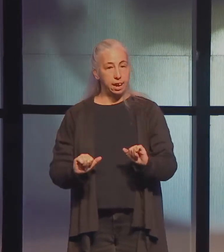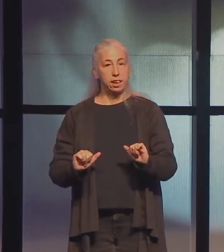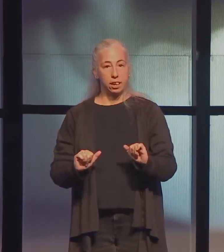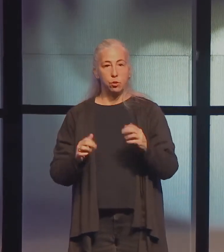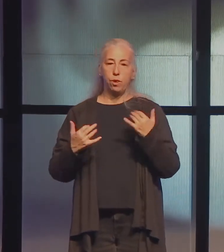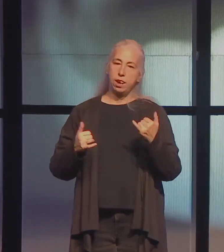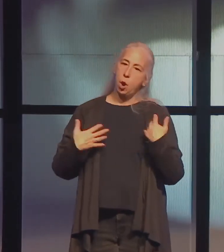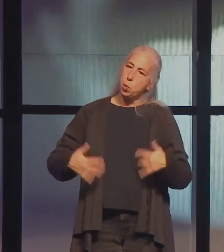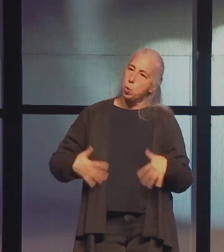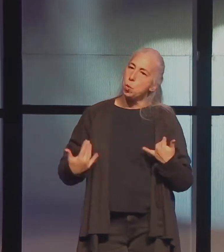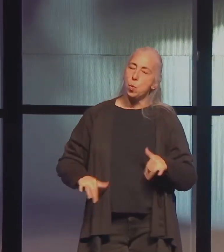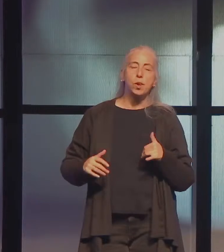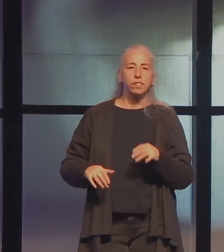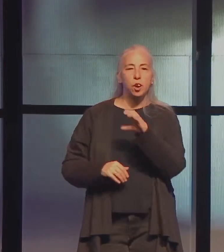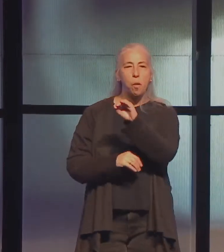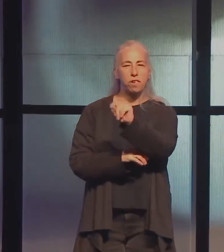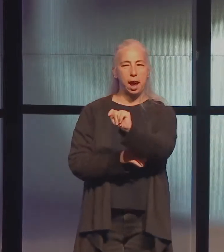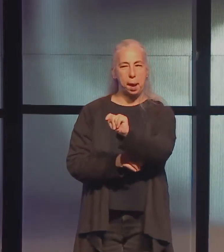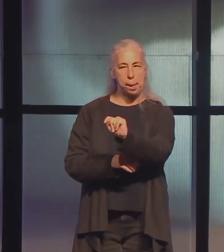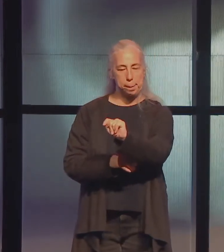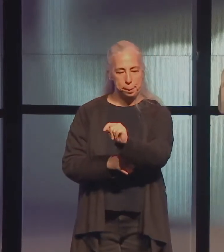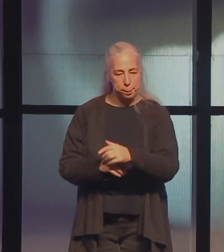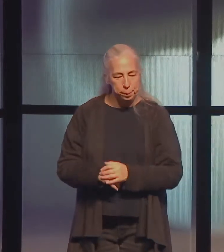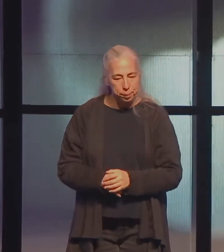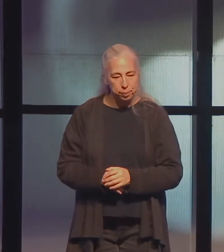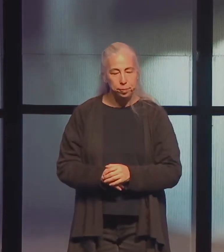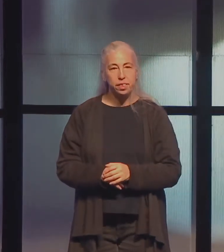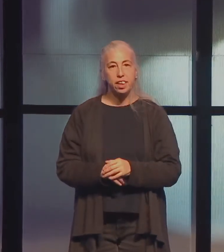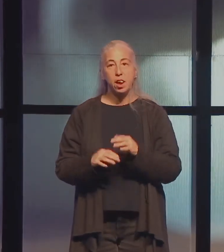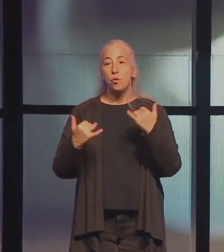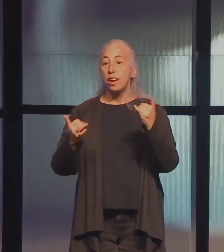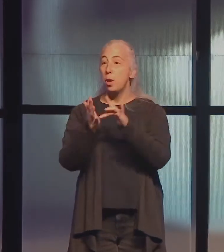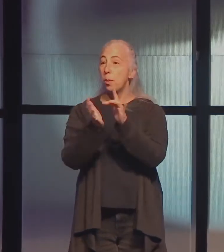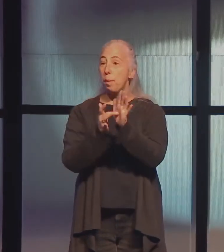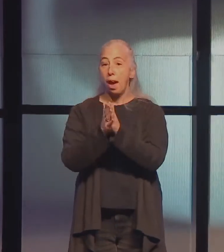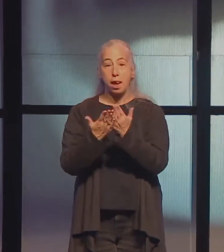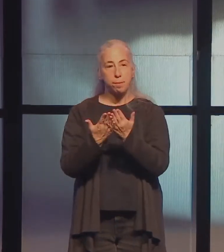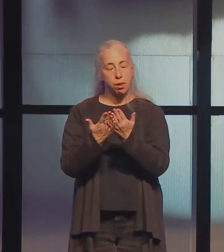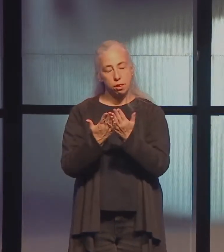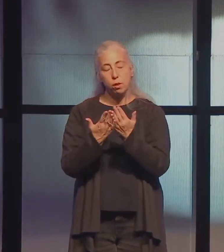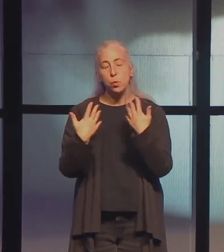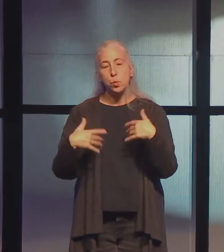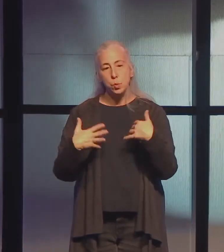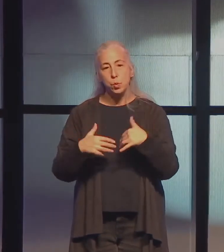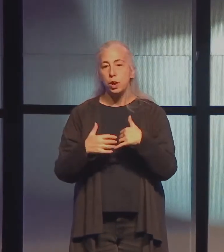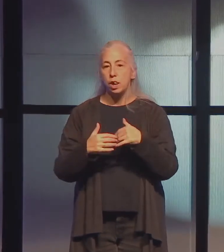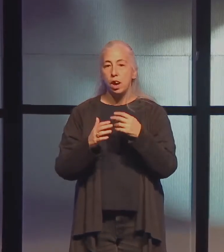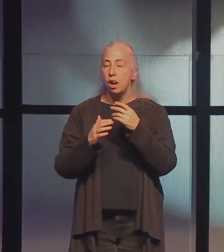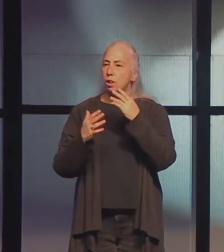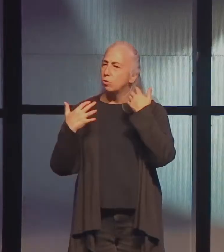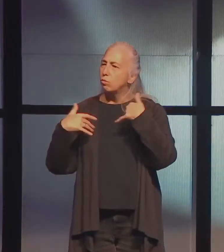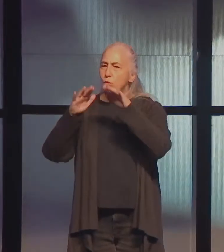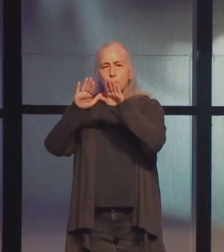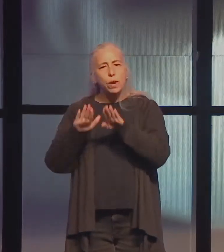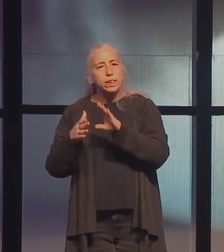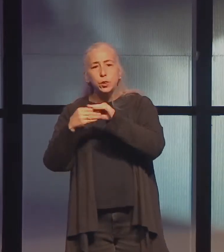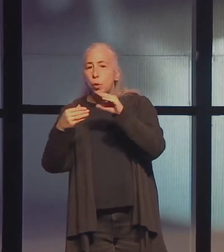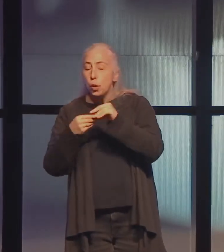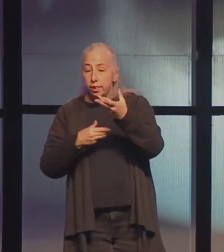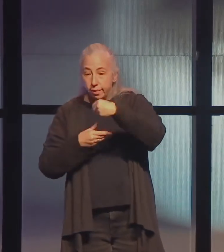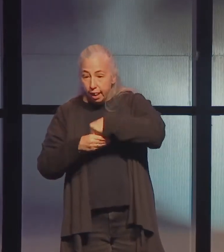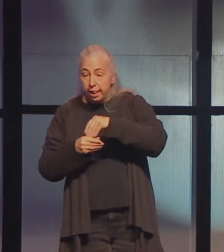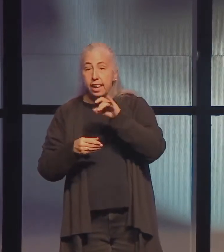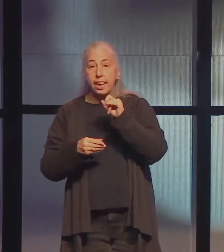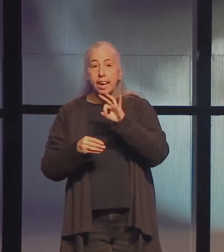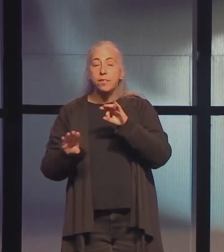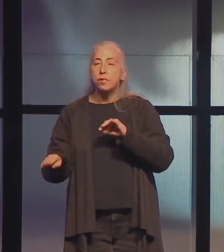everybody today, all right? We're going to go Hebrew Bible again. We're staying in there with these God. We've got these great stories that really can, if we hold